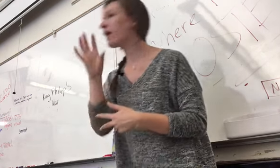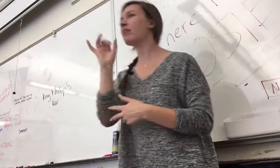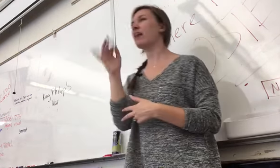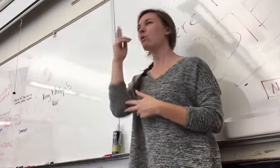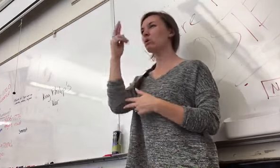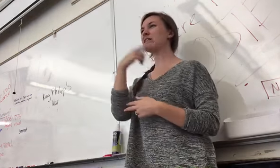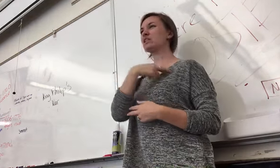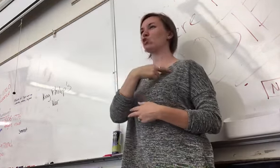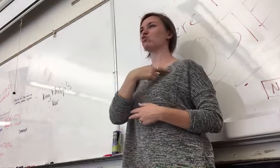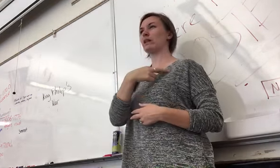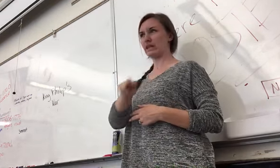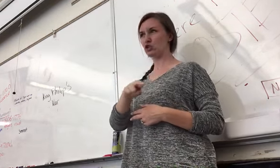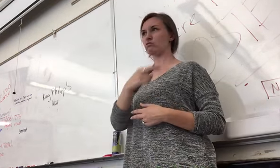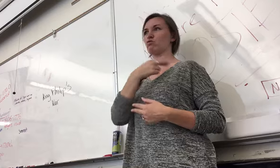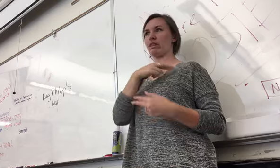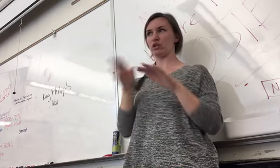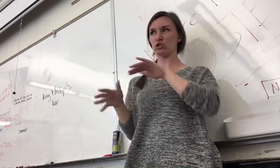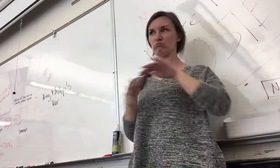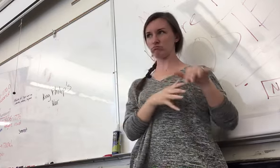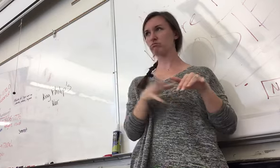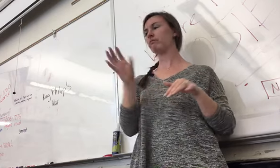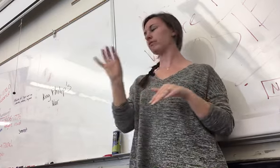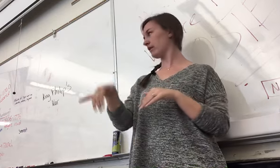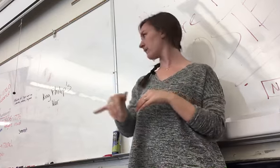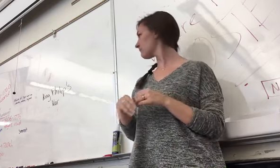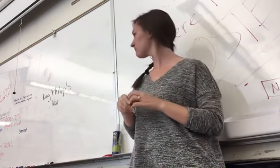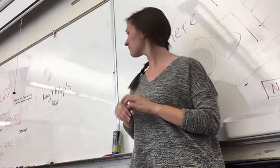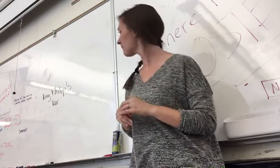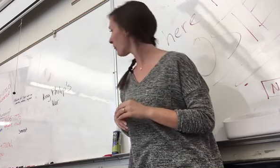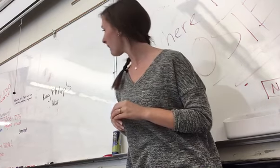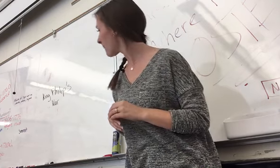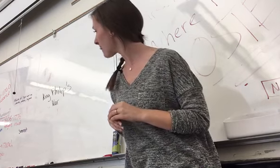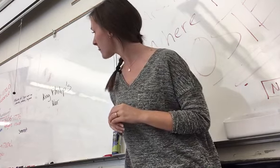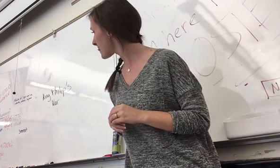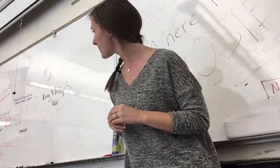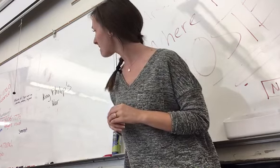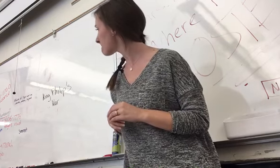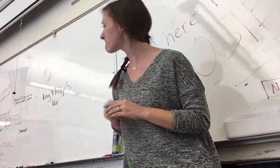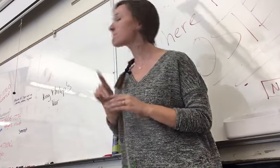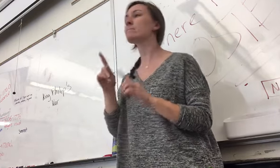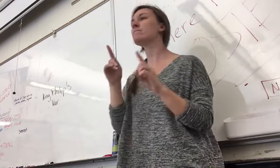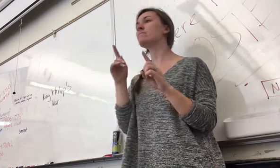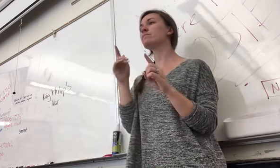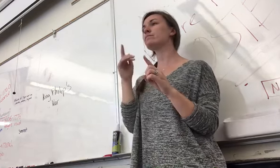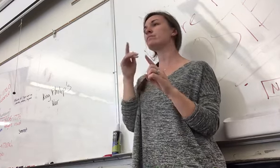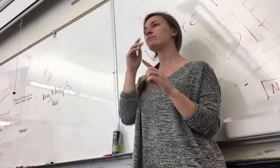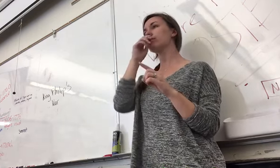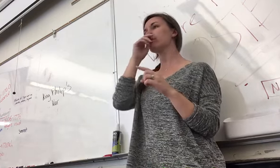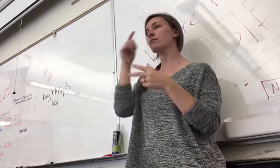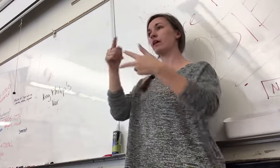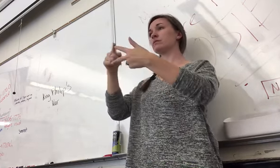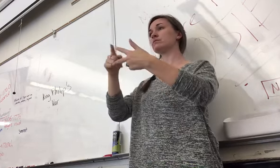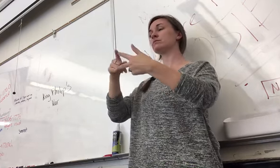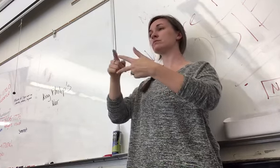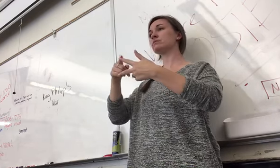Age of Enlightenment, you're especially going to see this with John Locke. The idea that reasoning needs to be used in the government